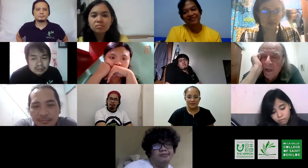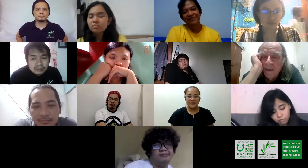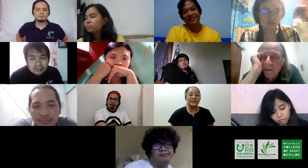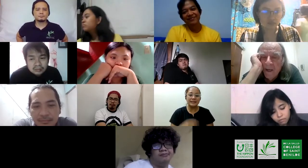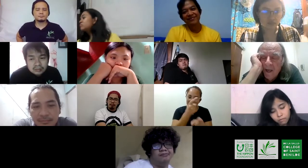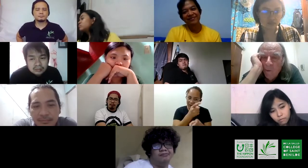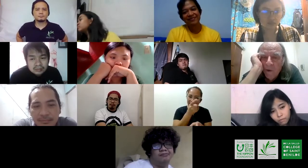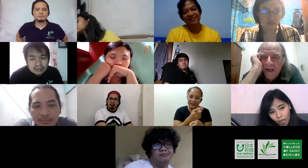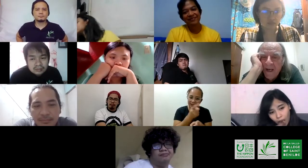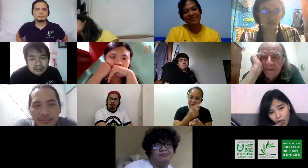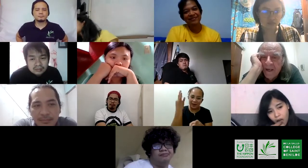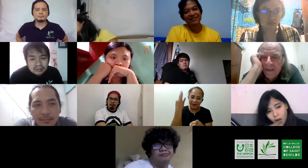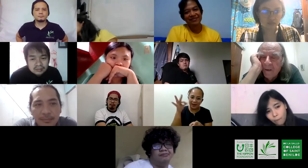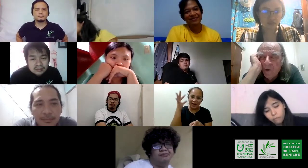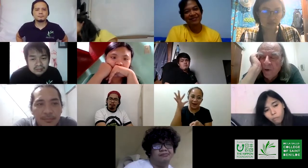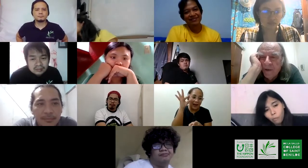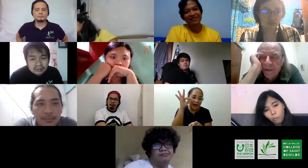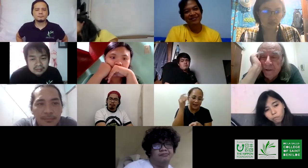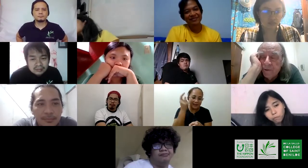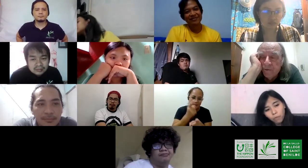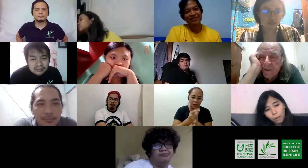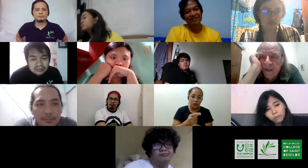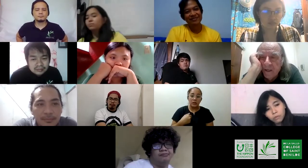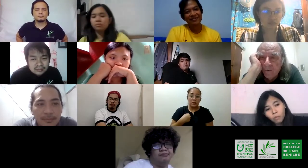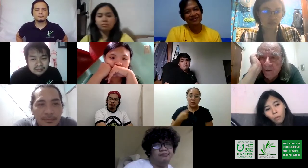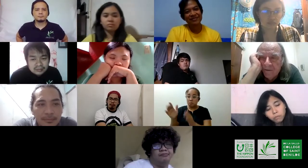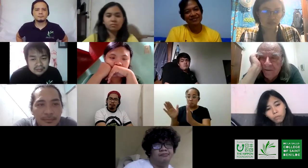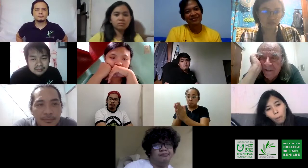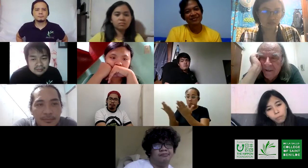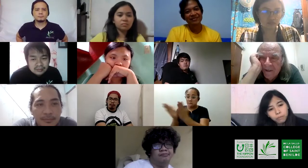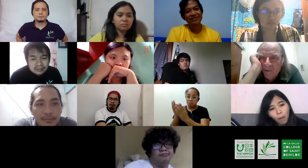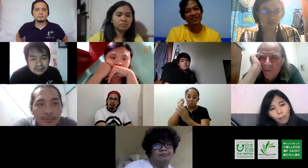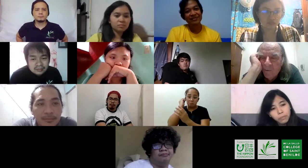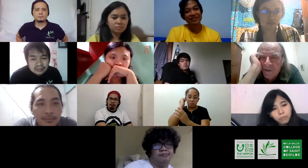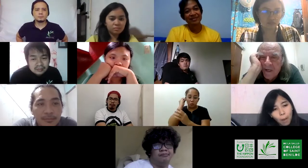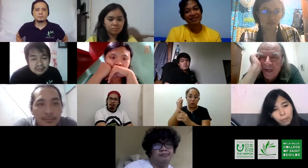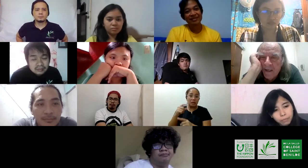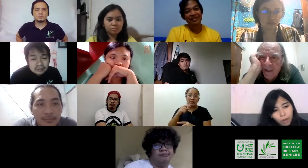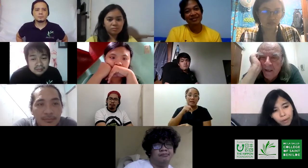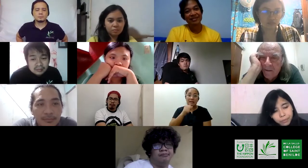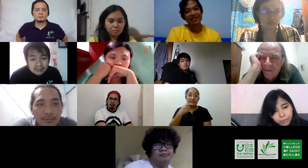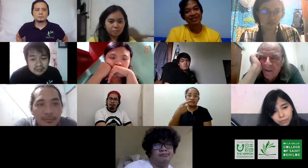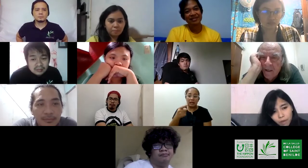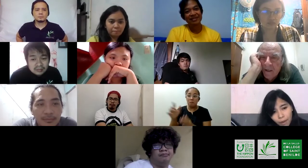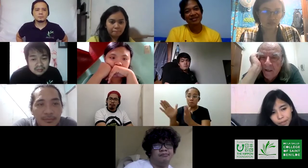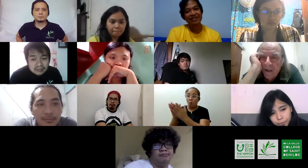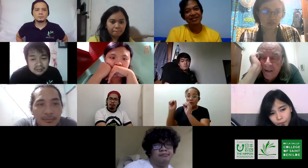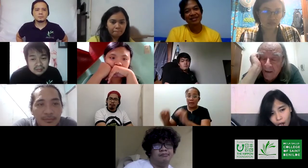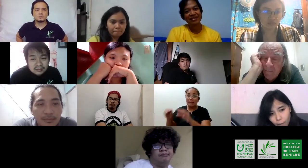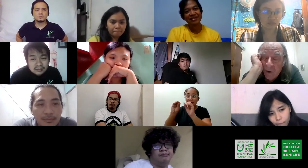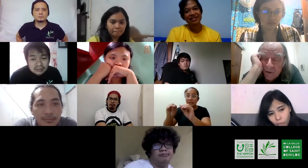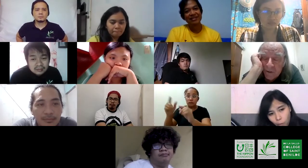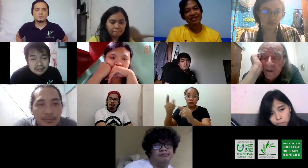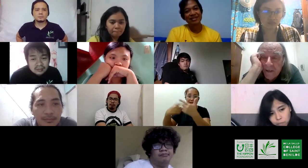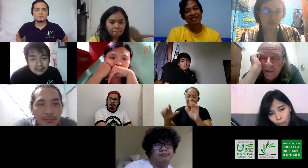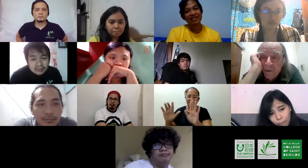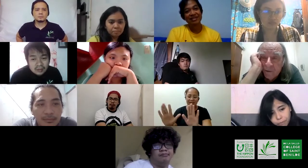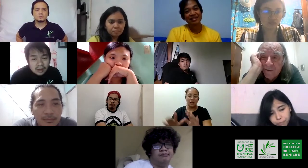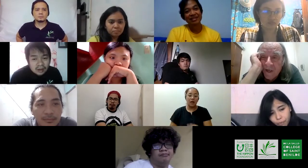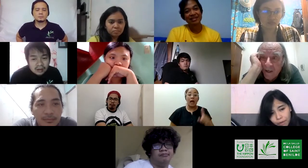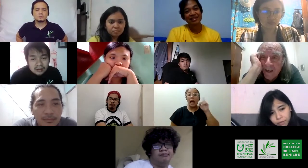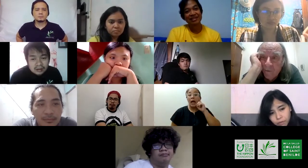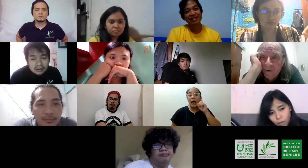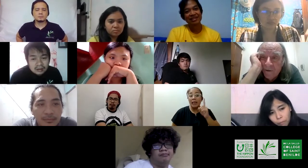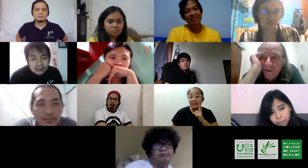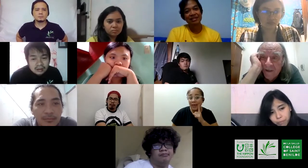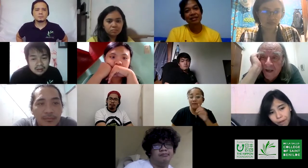We're not saying the book can teach you sign language. What we're saying is a deaf person can teach you